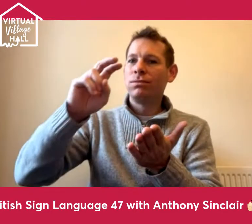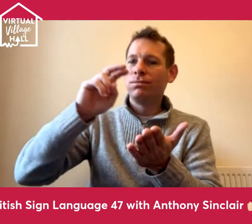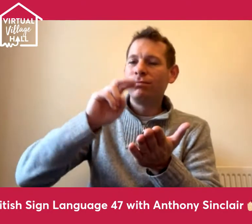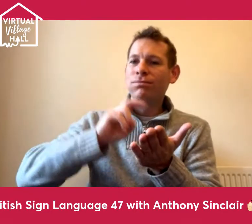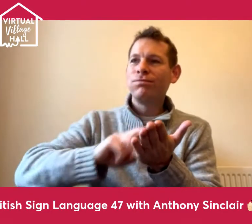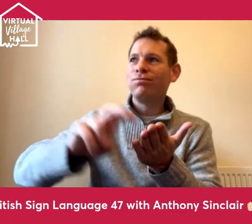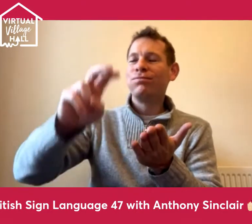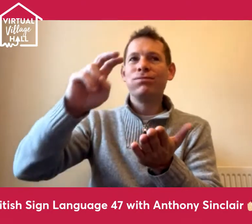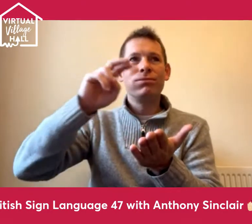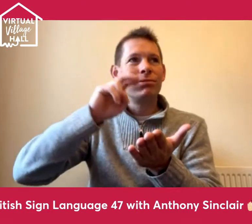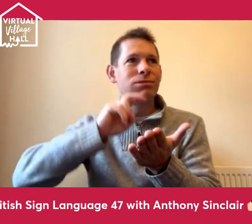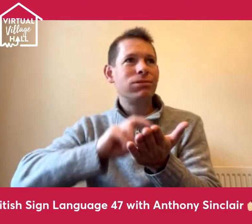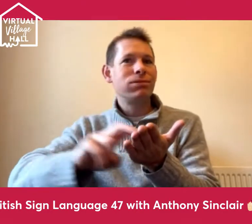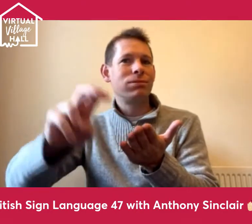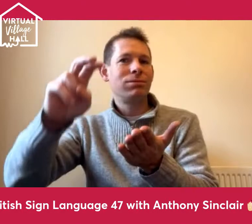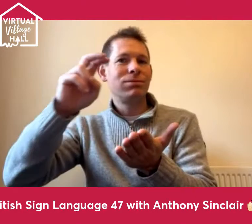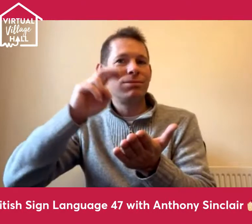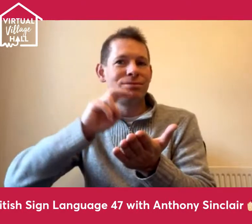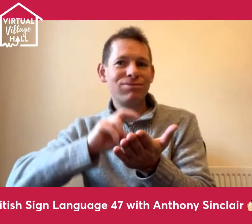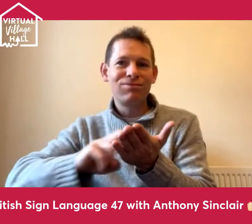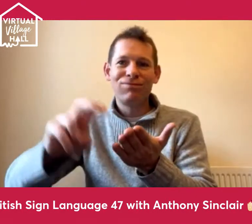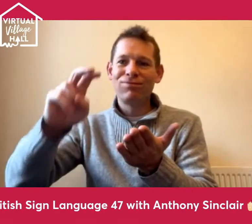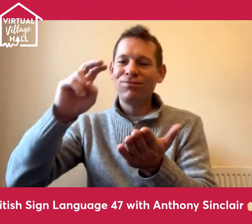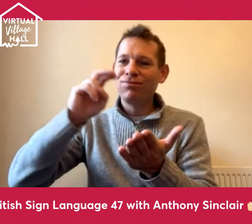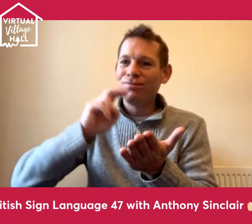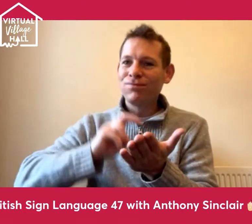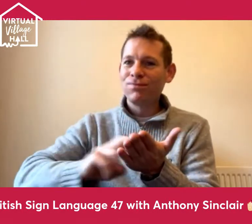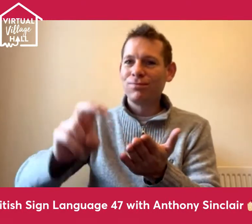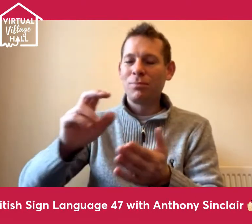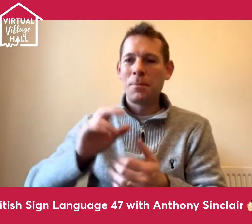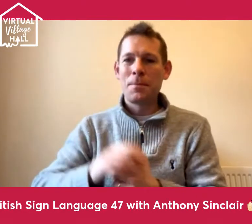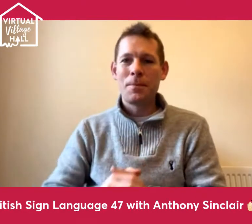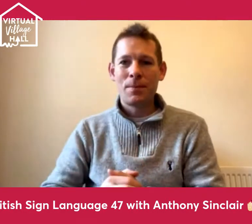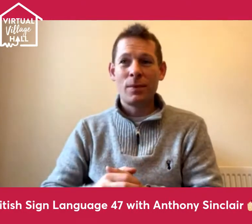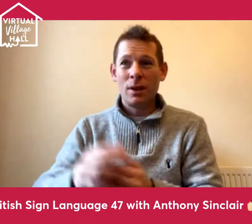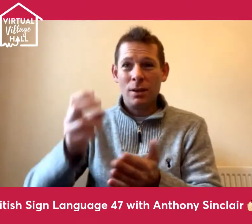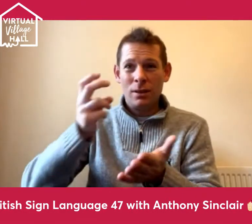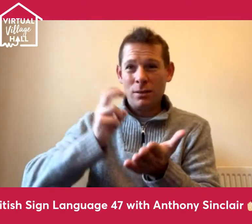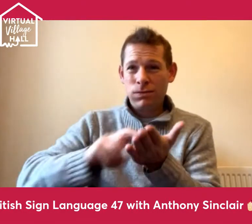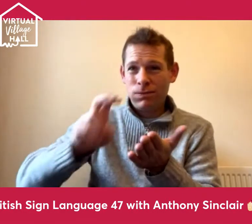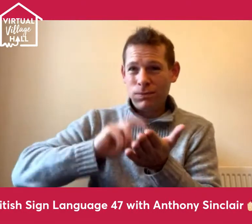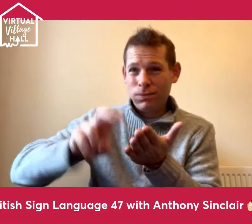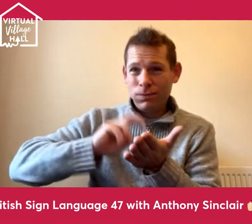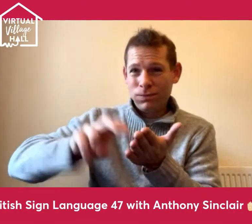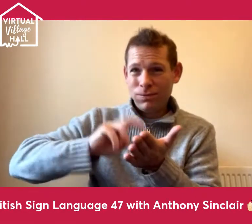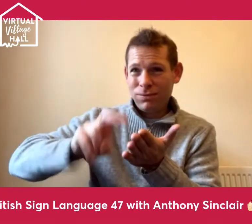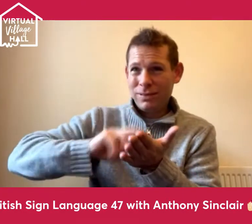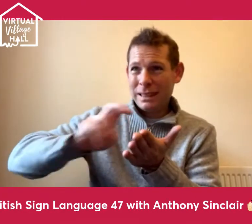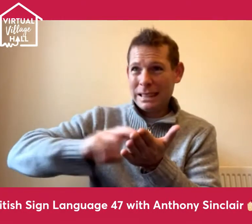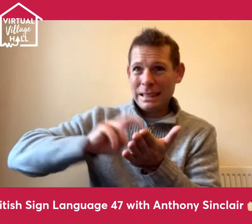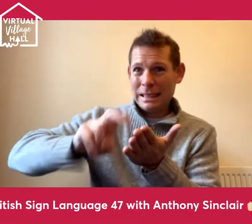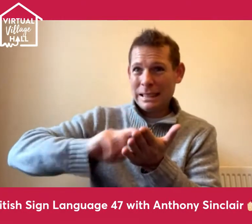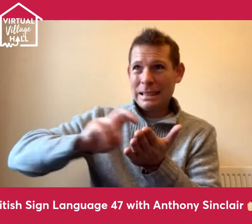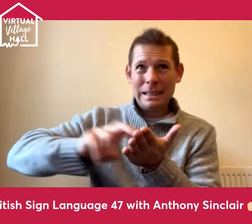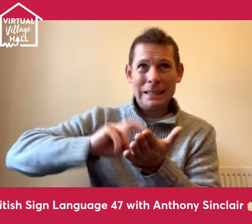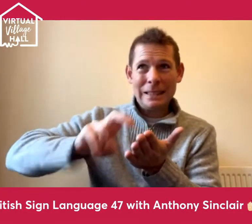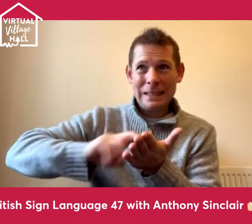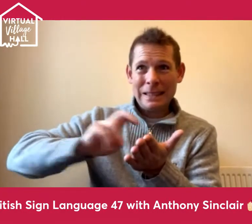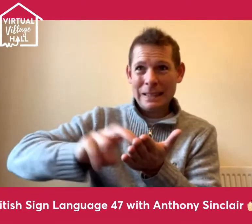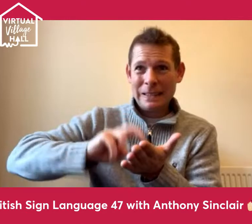So I'm walking nice and slowly and relaxed. And now I'm walking really, really fast. I need to get